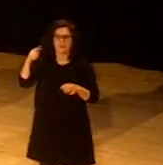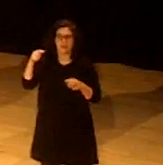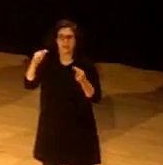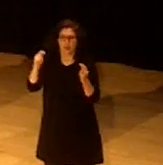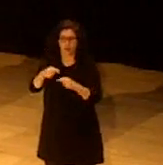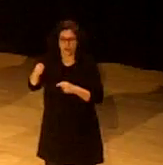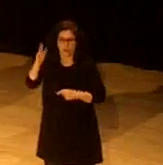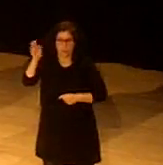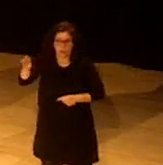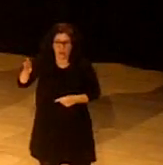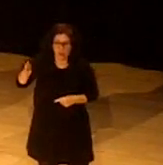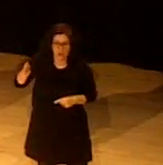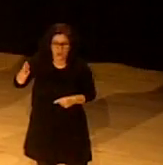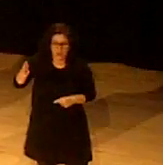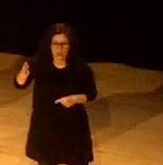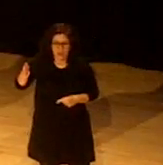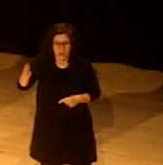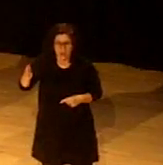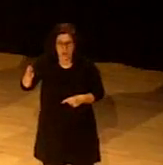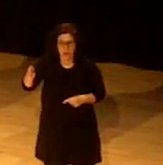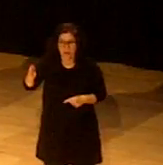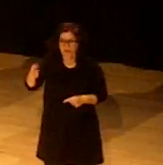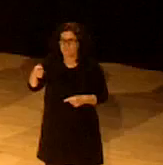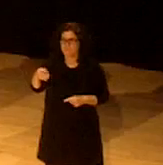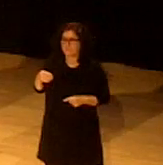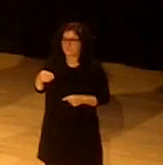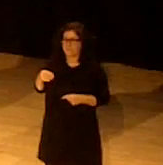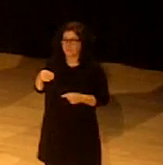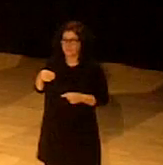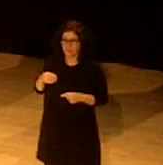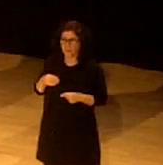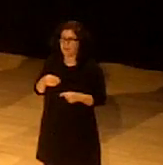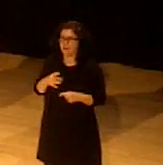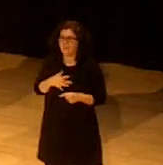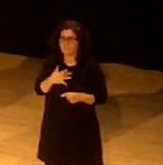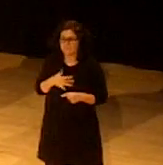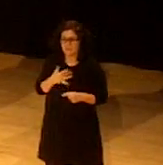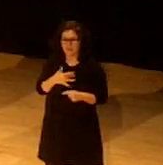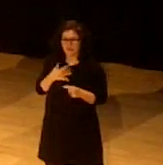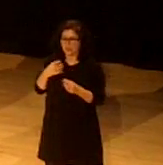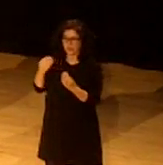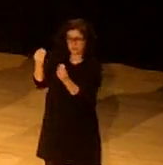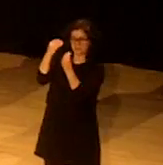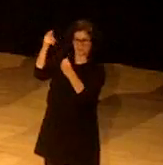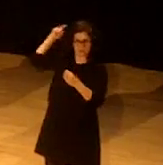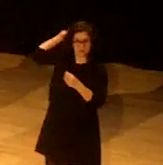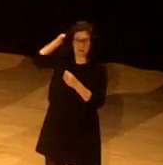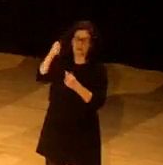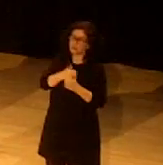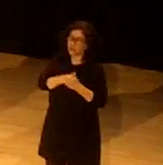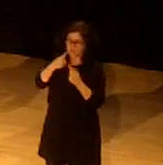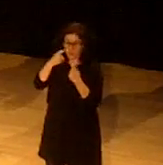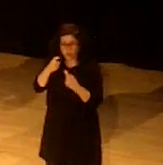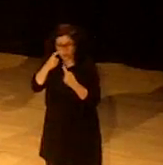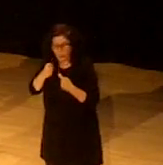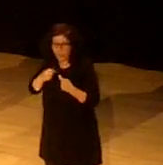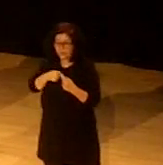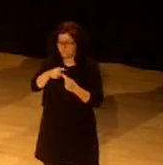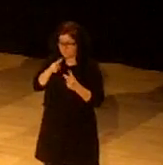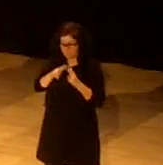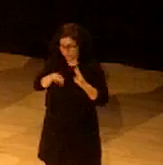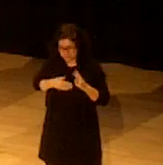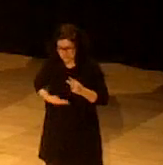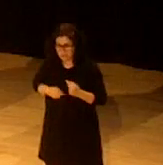know. And that's something, you know, that I feel like I've been taught subconsciously. Sorry, I'm still a little shaken up about the film. It's hard to